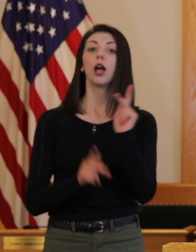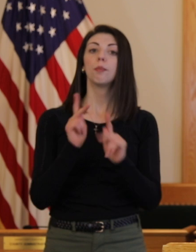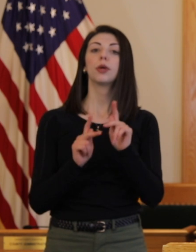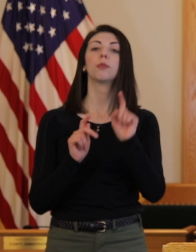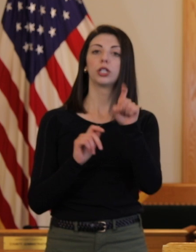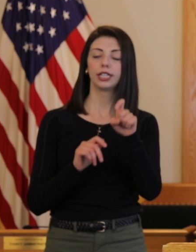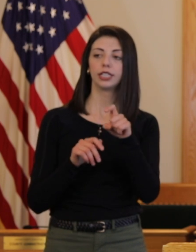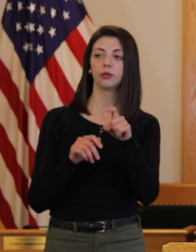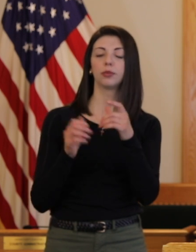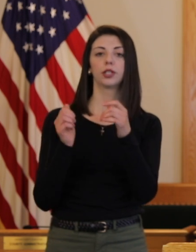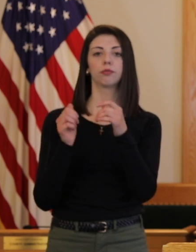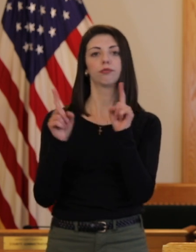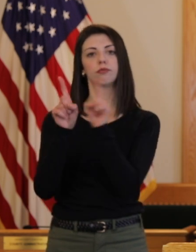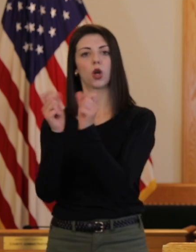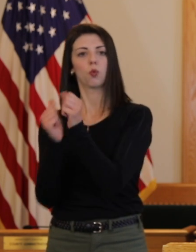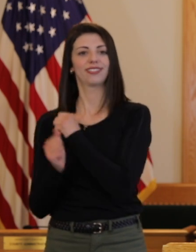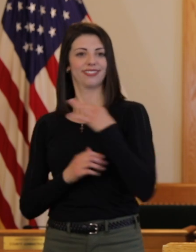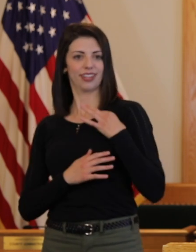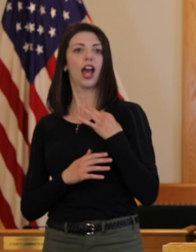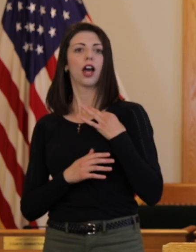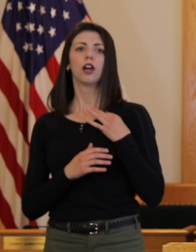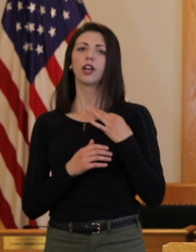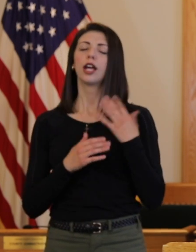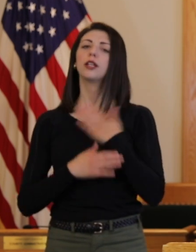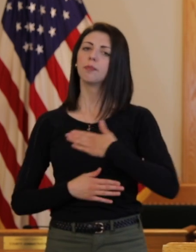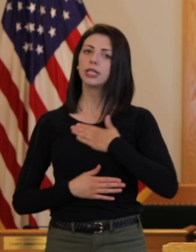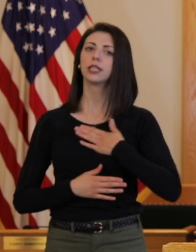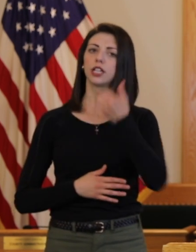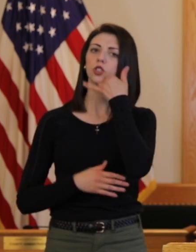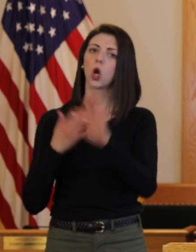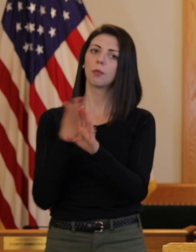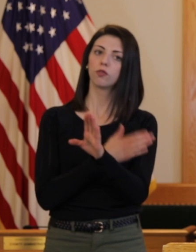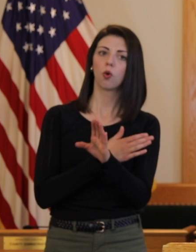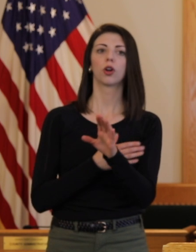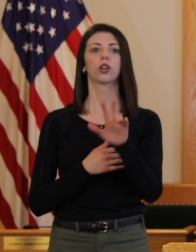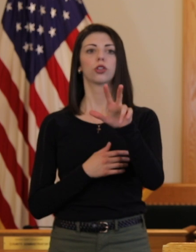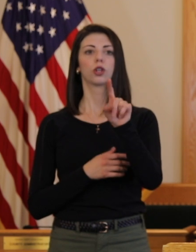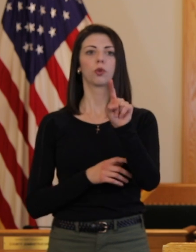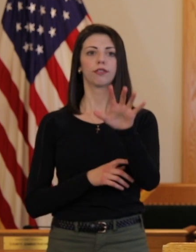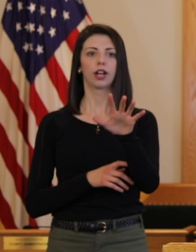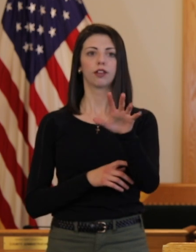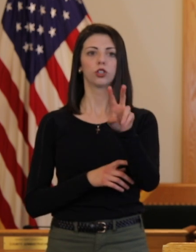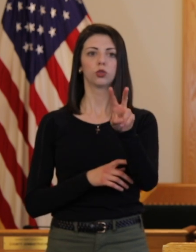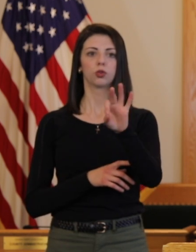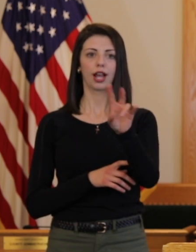staff healthcare provider, and they are strongly encouraged to call ahead of time at